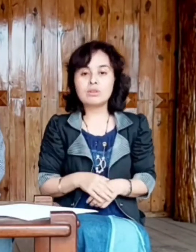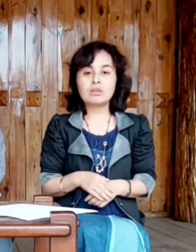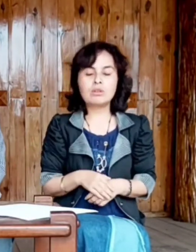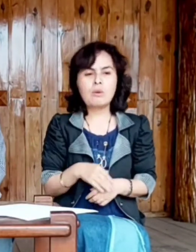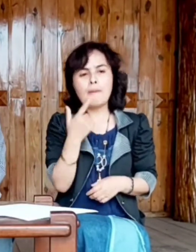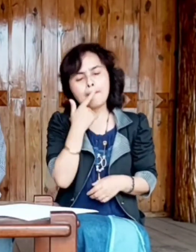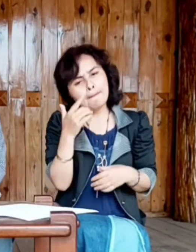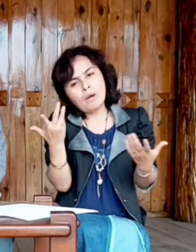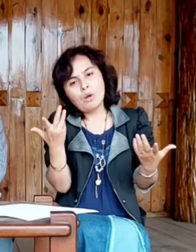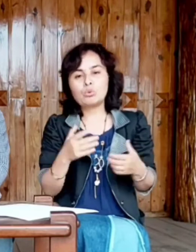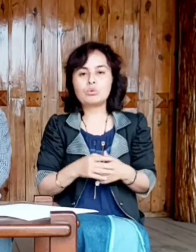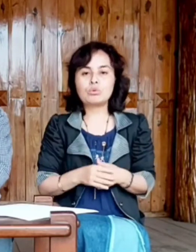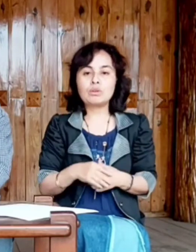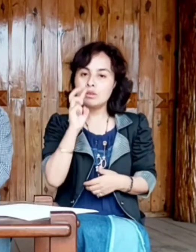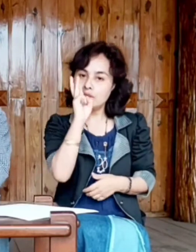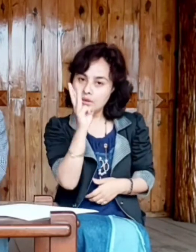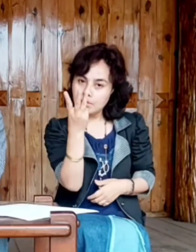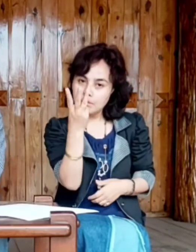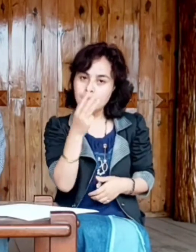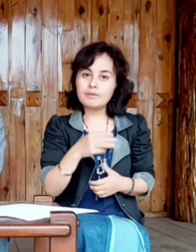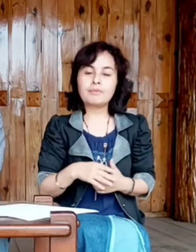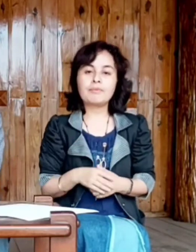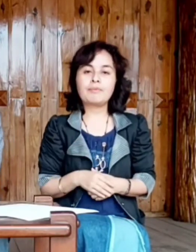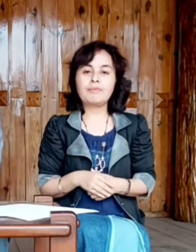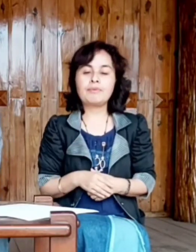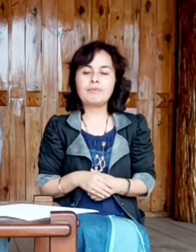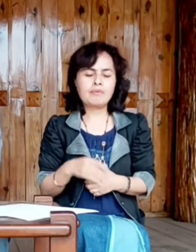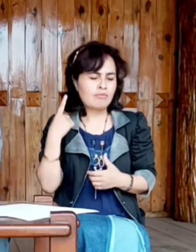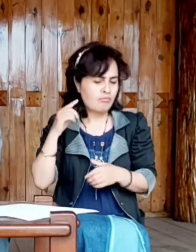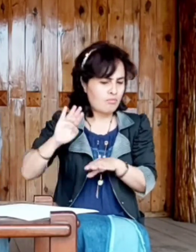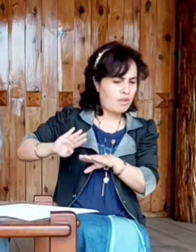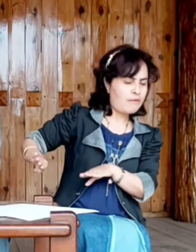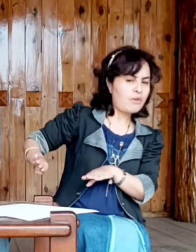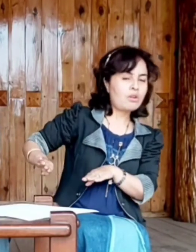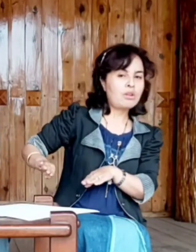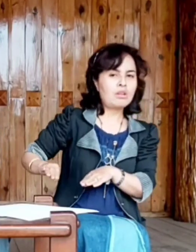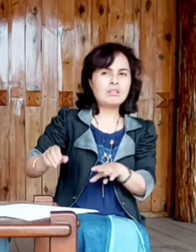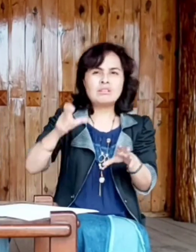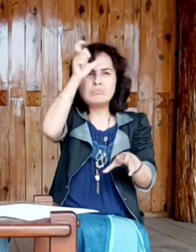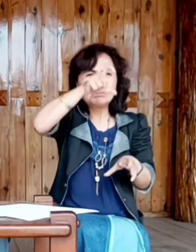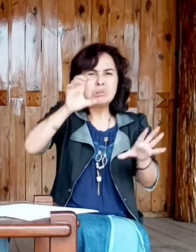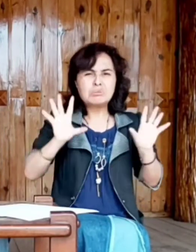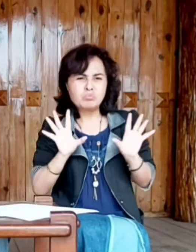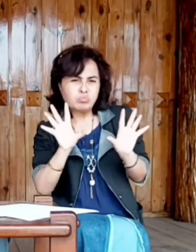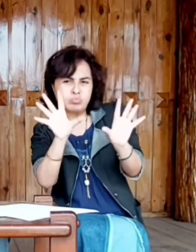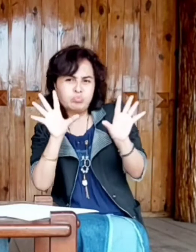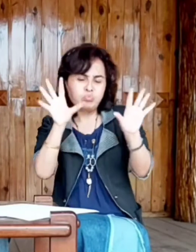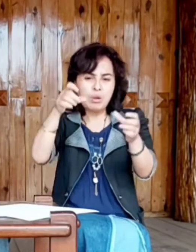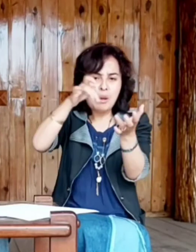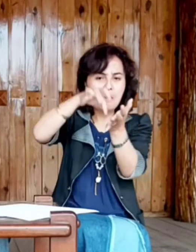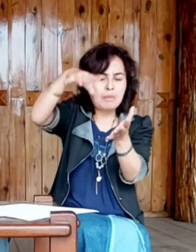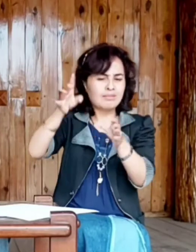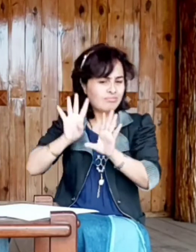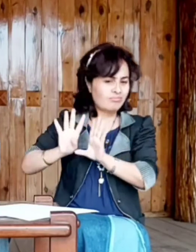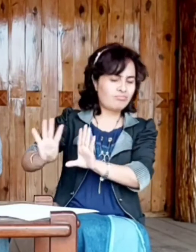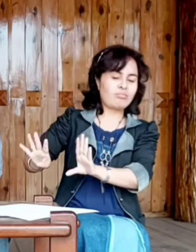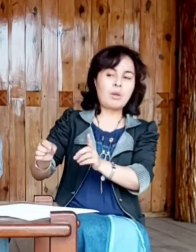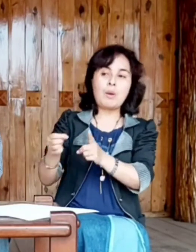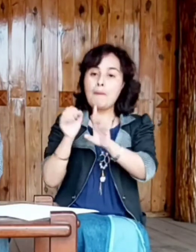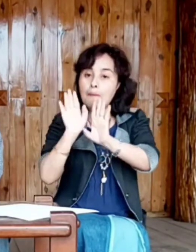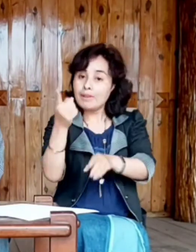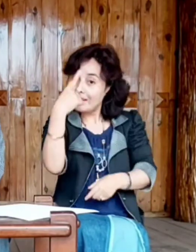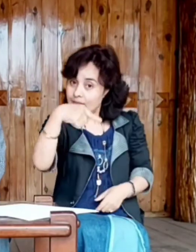or mouth. Number 3, avoid crowded places to protect